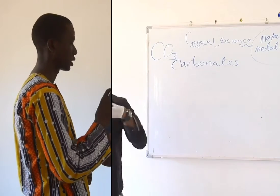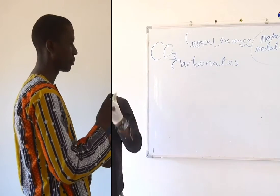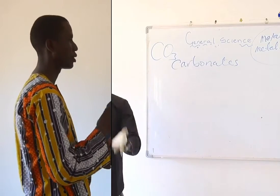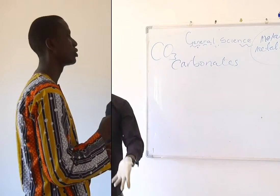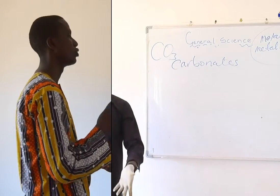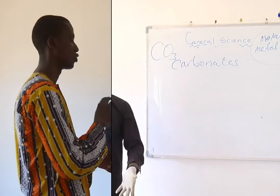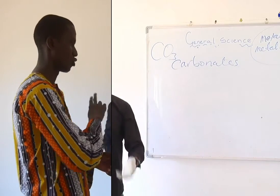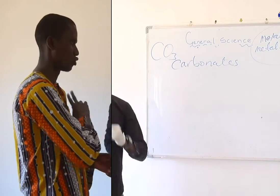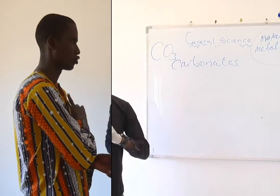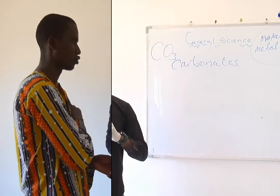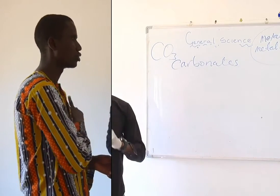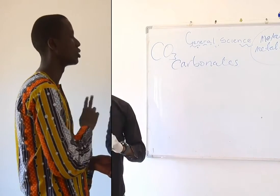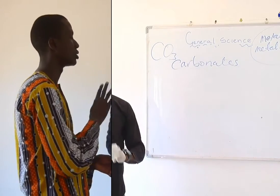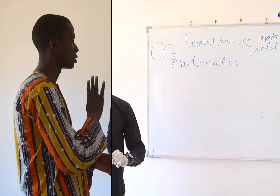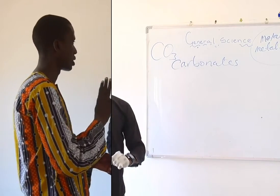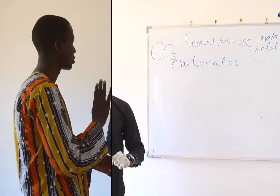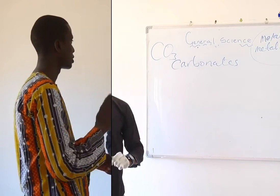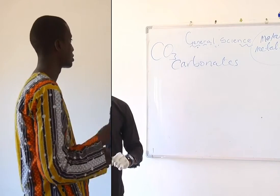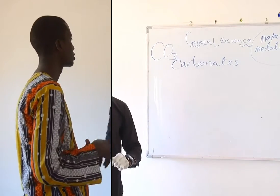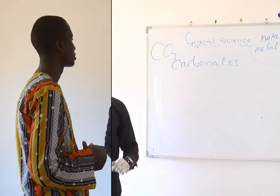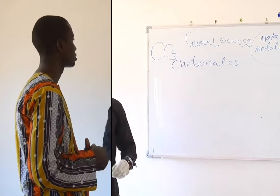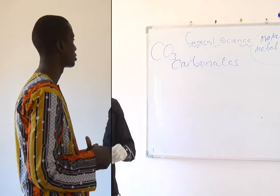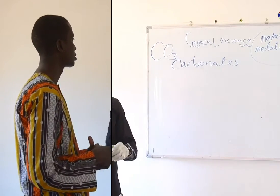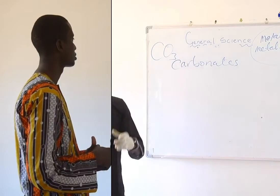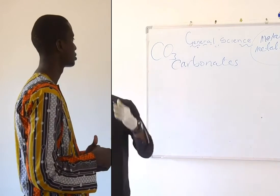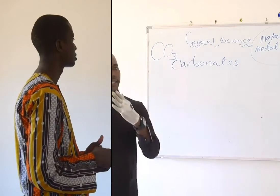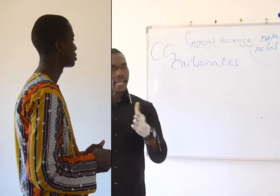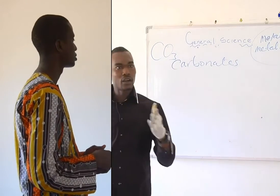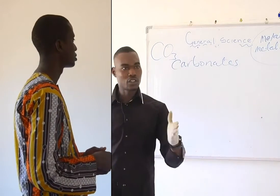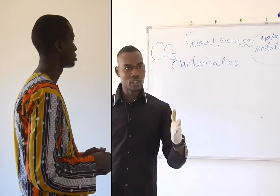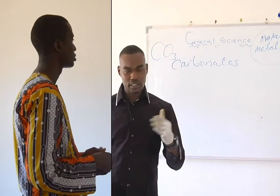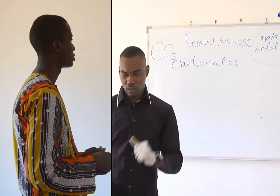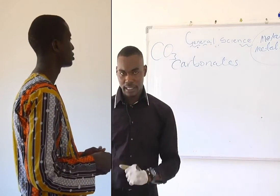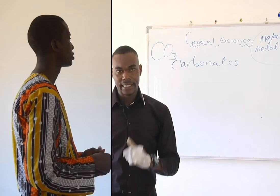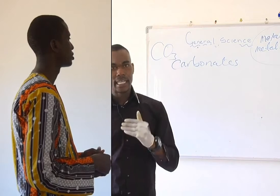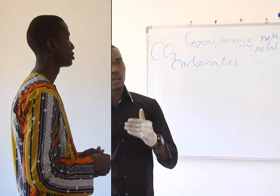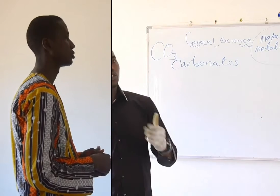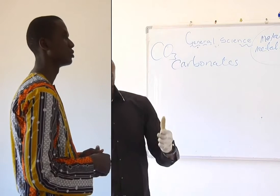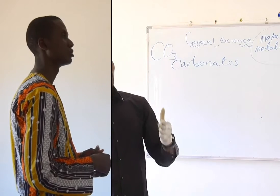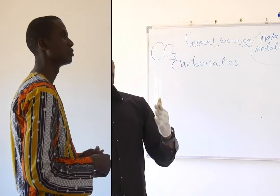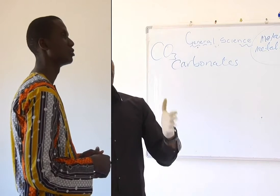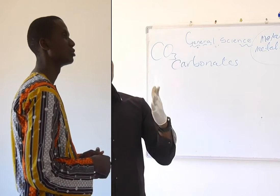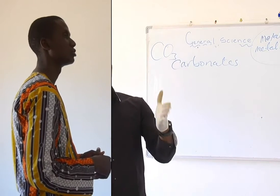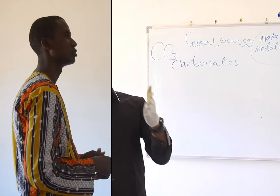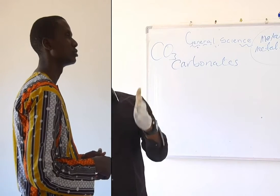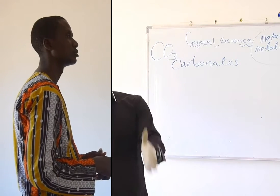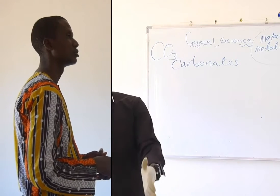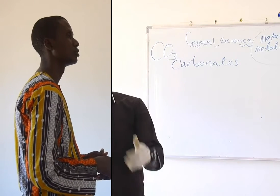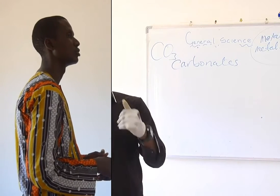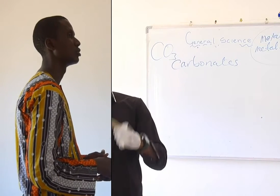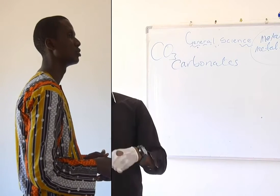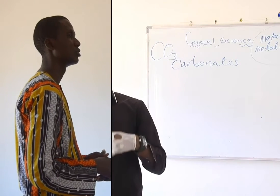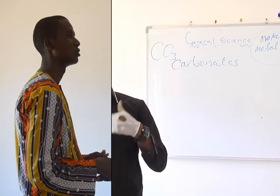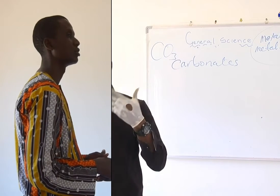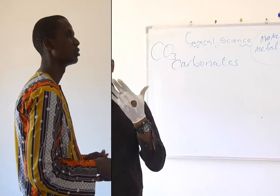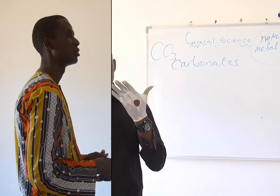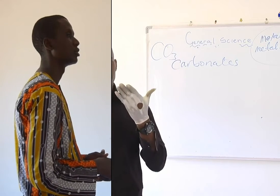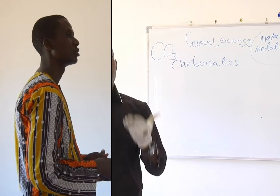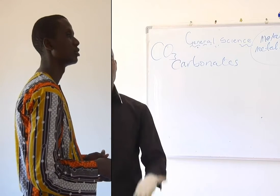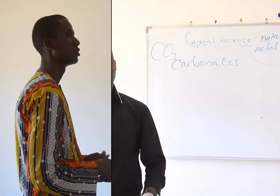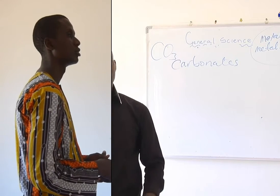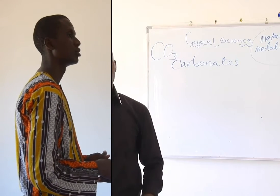hydrogen carbonates. Please take note of that. Good. They also make a salt and water when